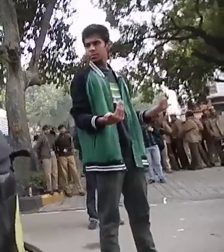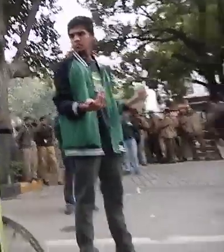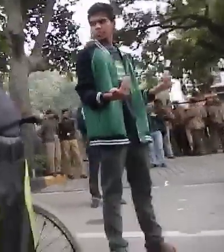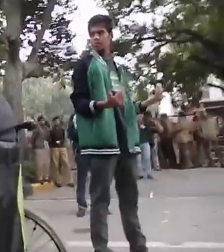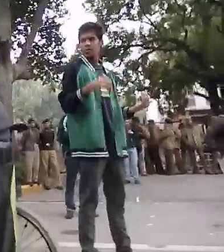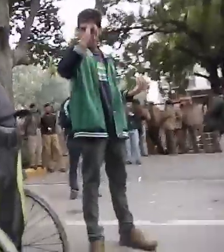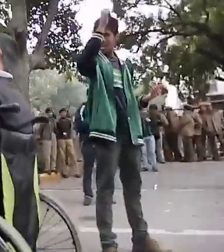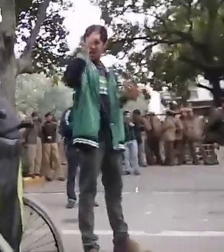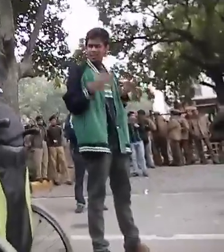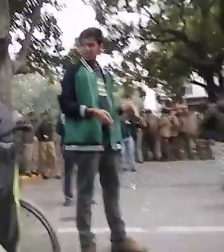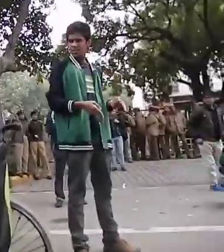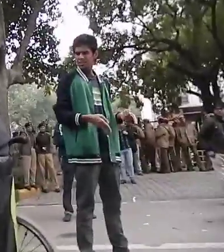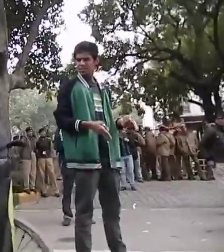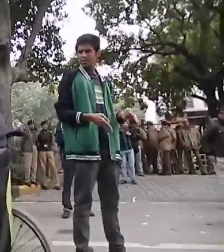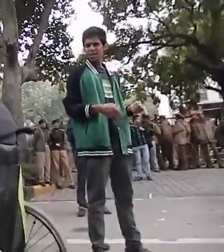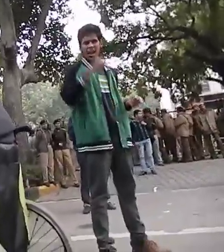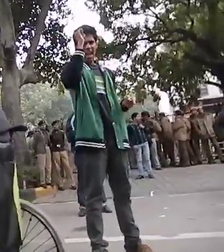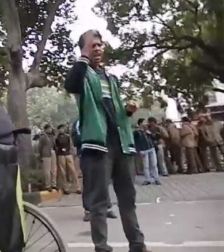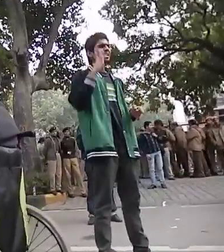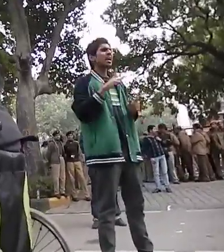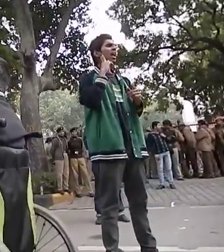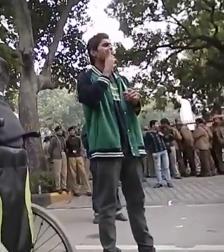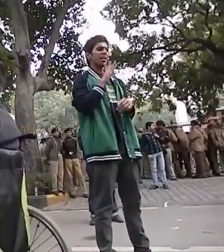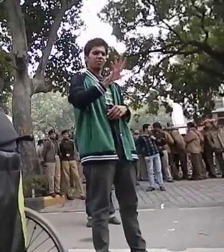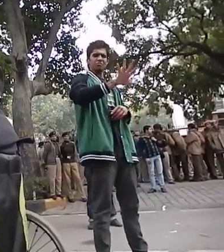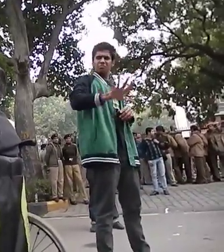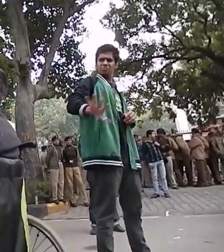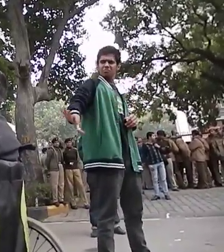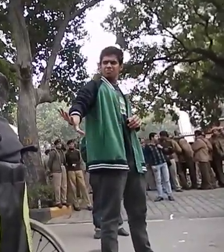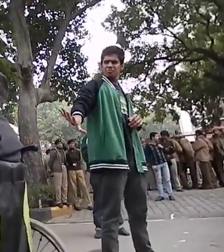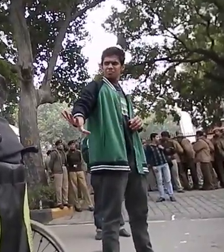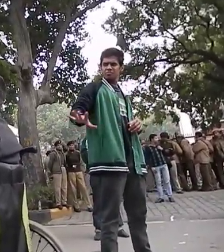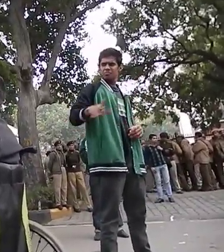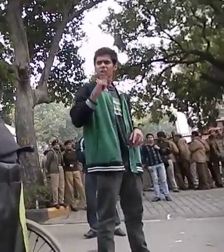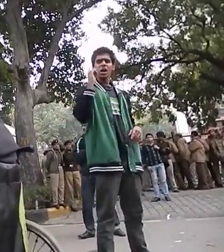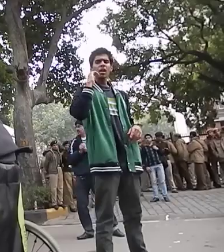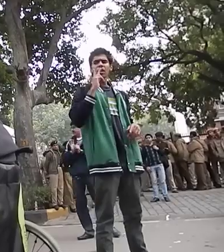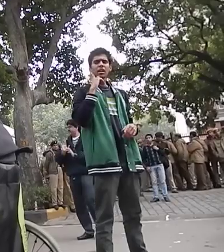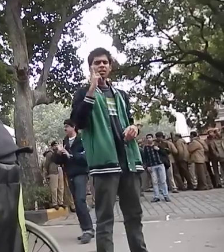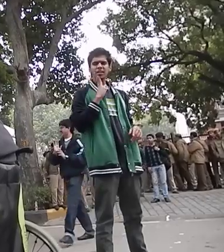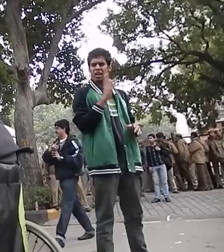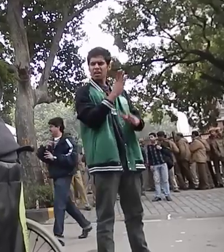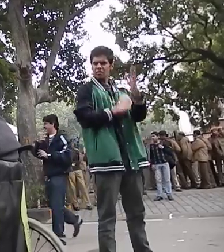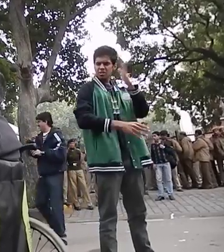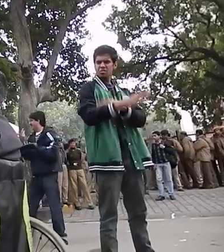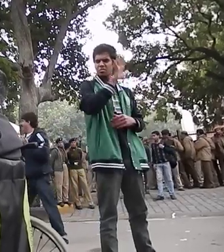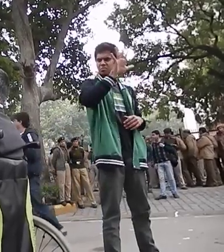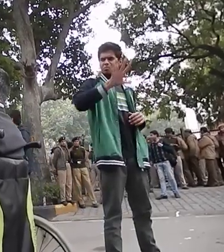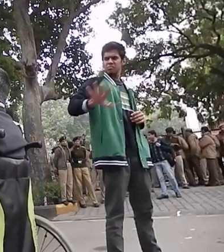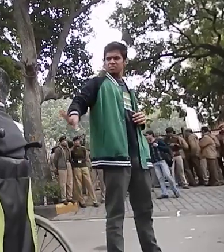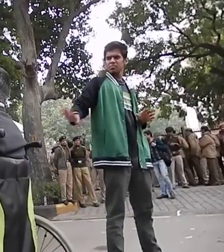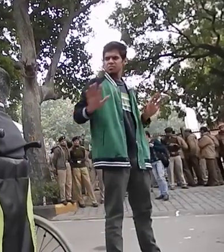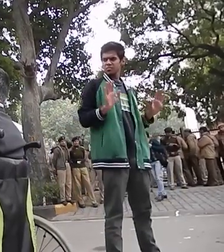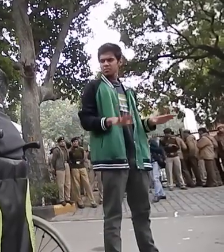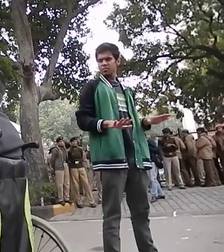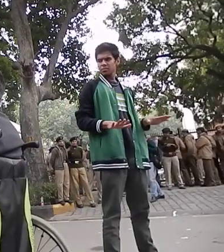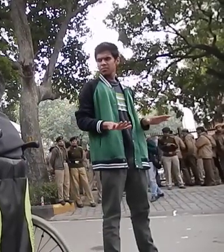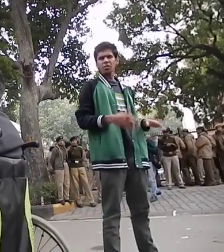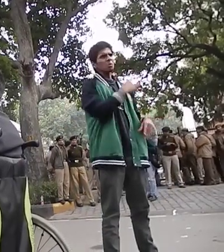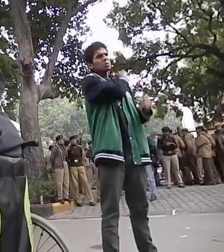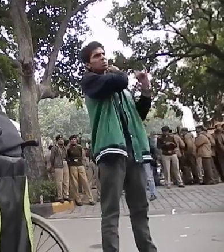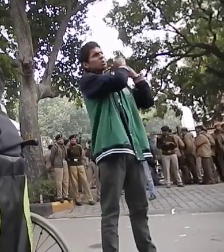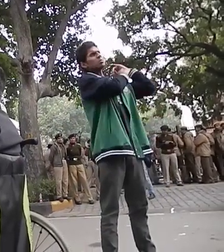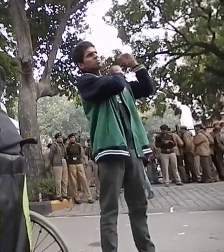As India is concerned, India has neglected its disabled, India has neglected its deaf for as long as